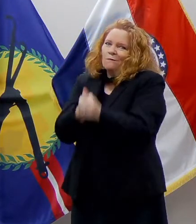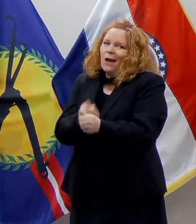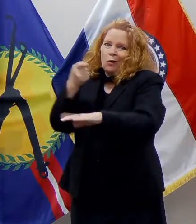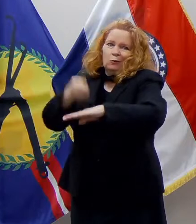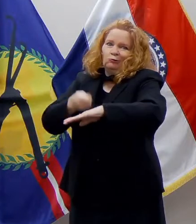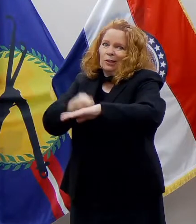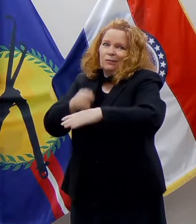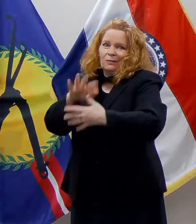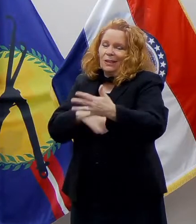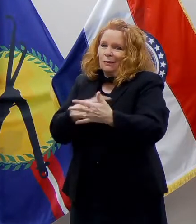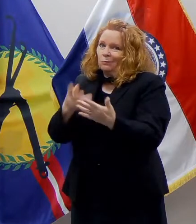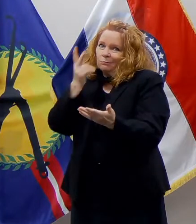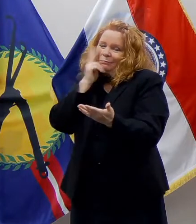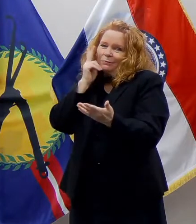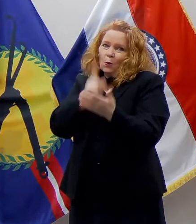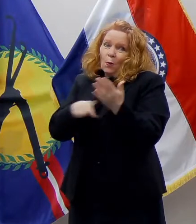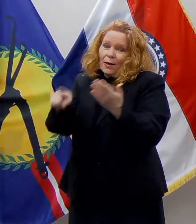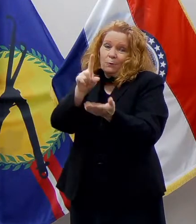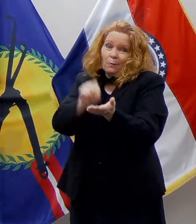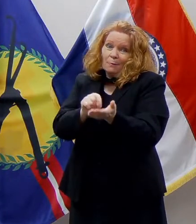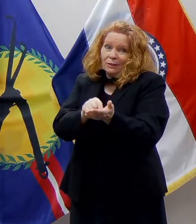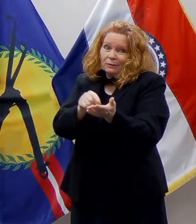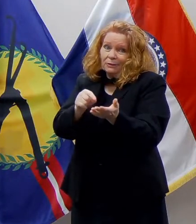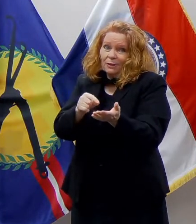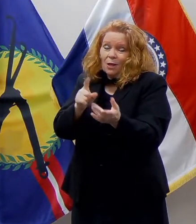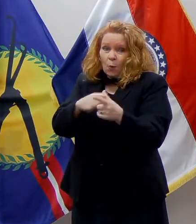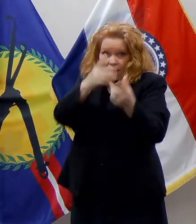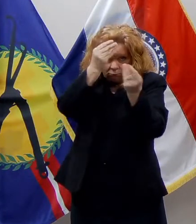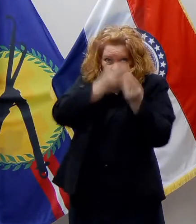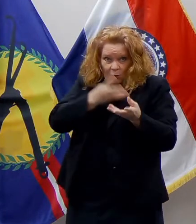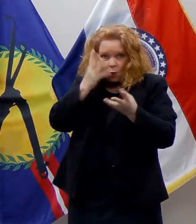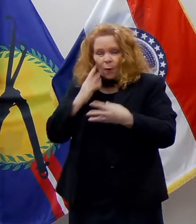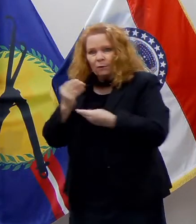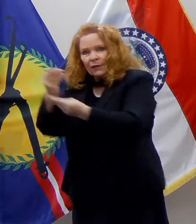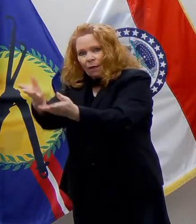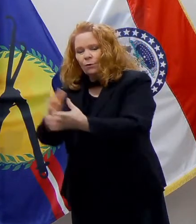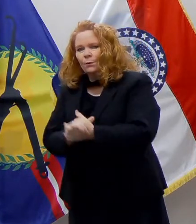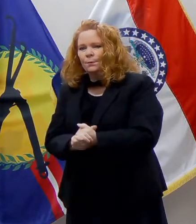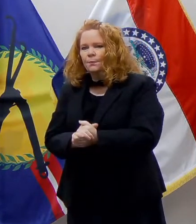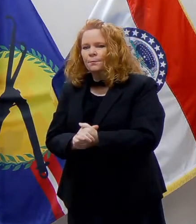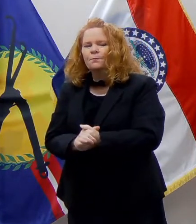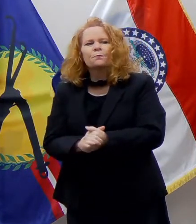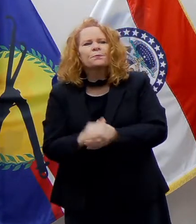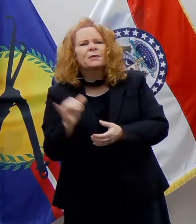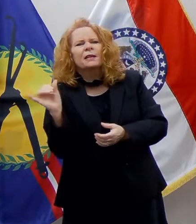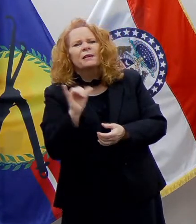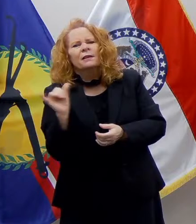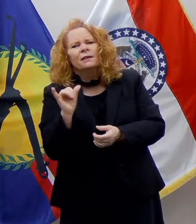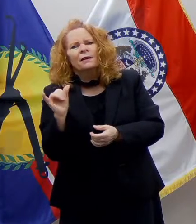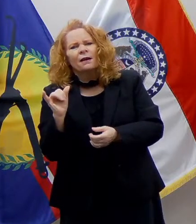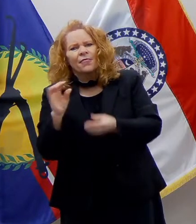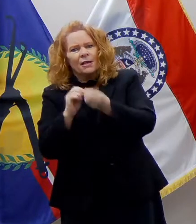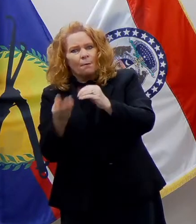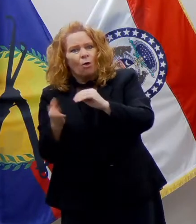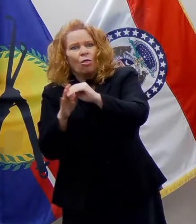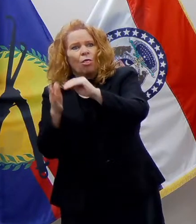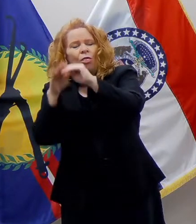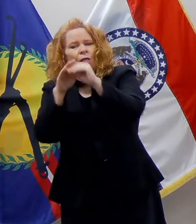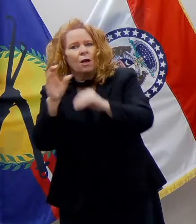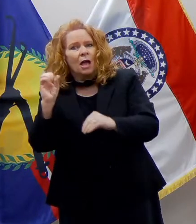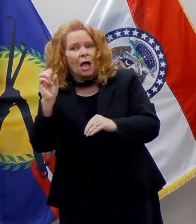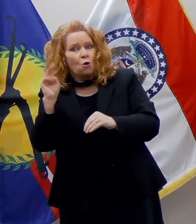judge will publish, and we'll keep you posted. And with the rising cases with Omicron detected in the